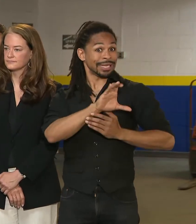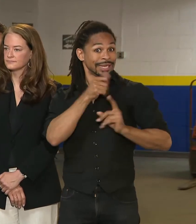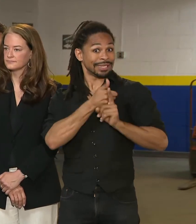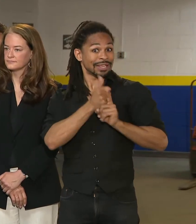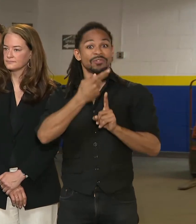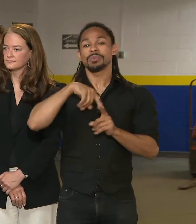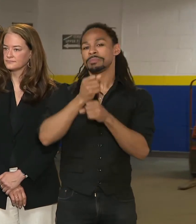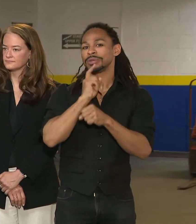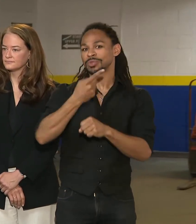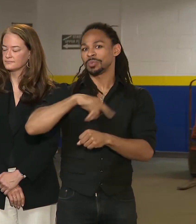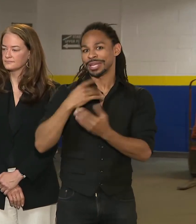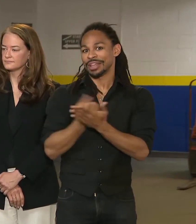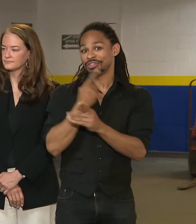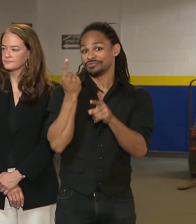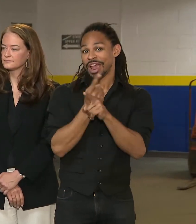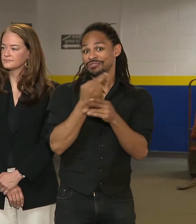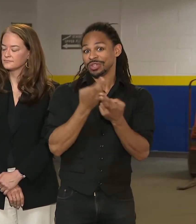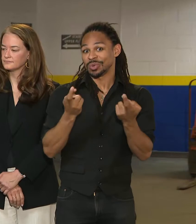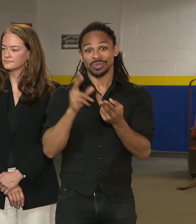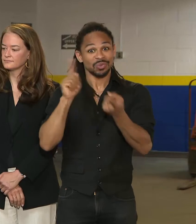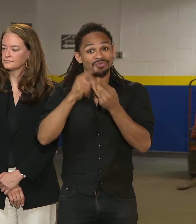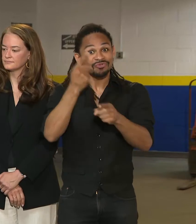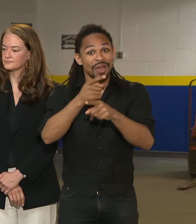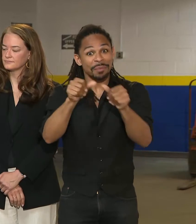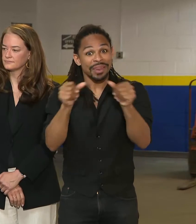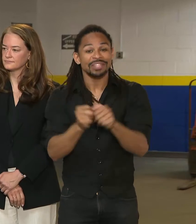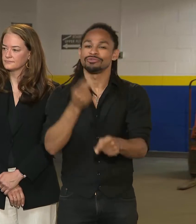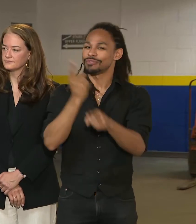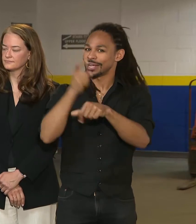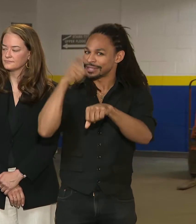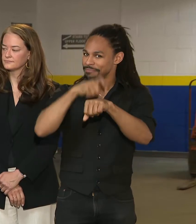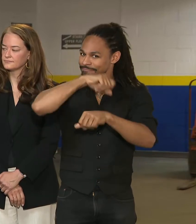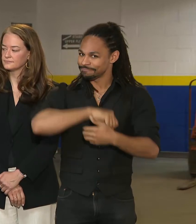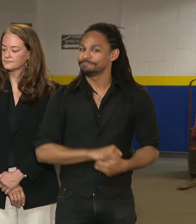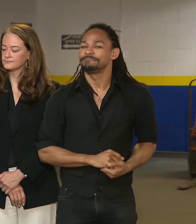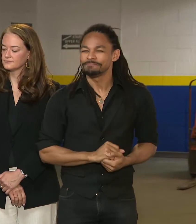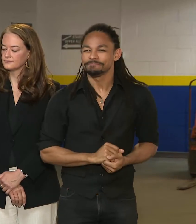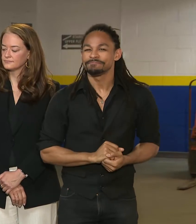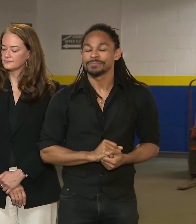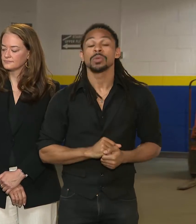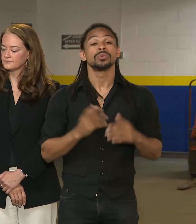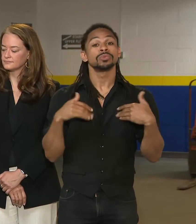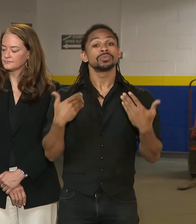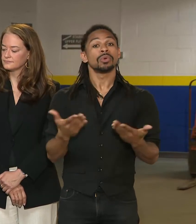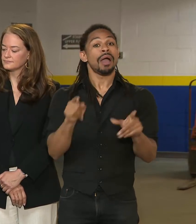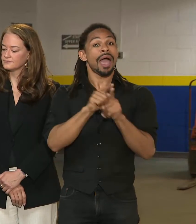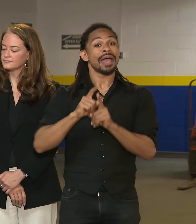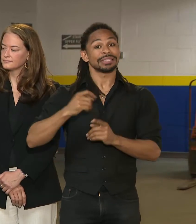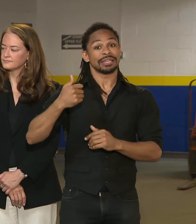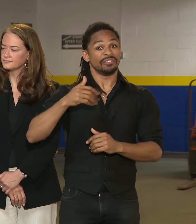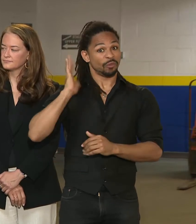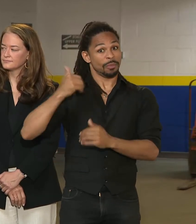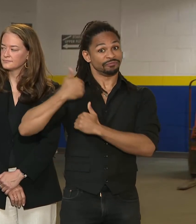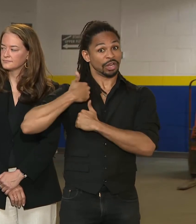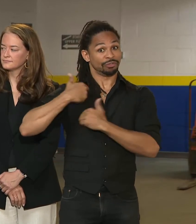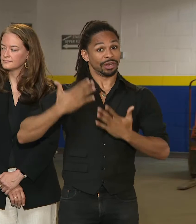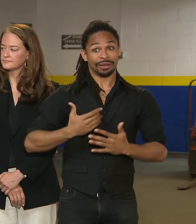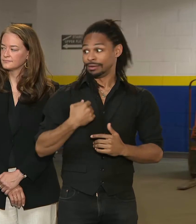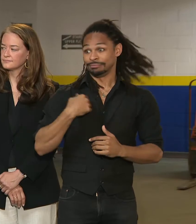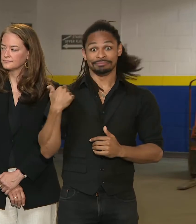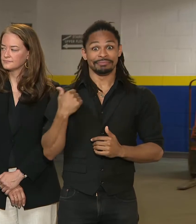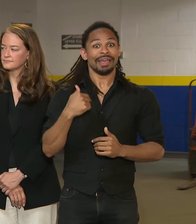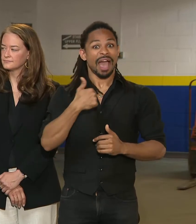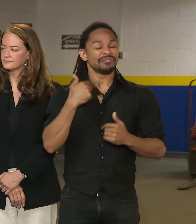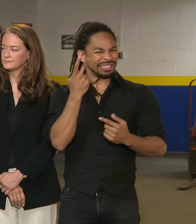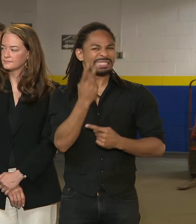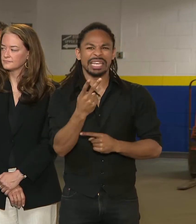right resources to the right place at the right time. And as a veteran, as somebody who has seen the horrors